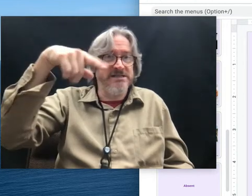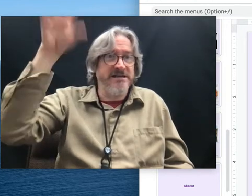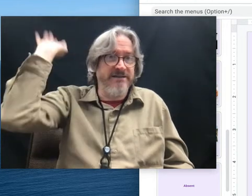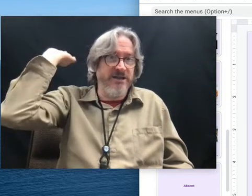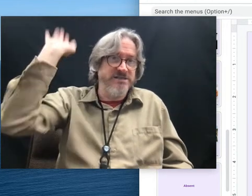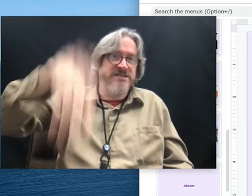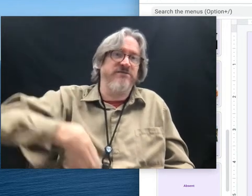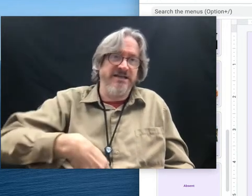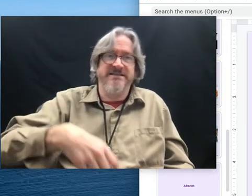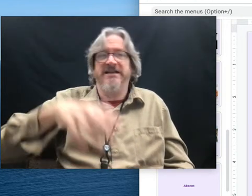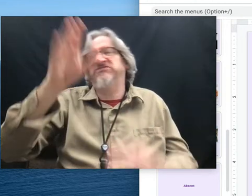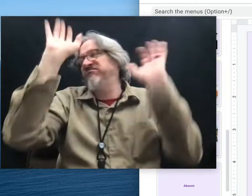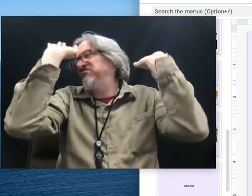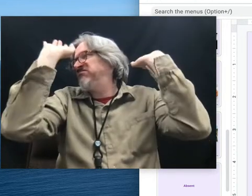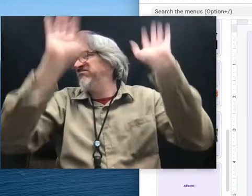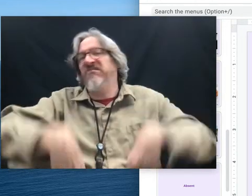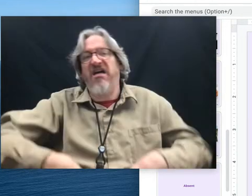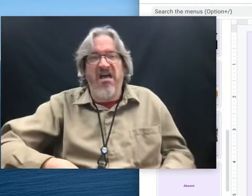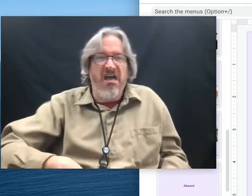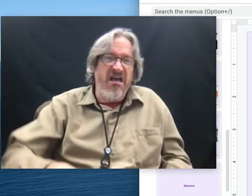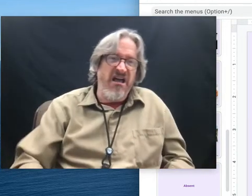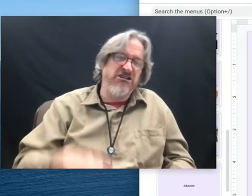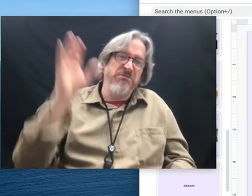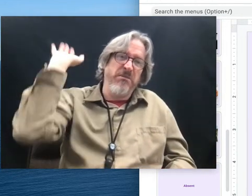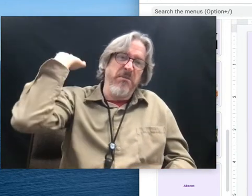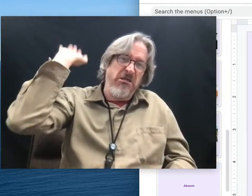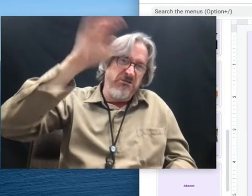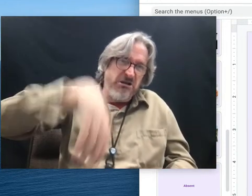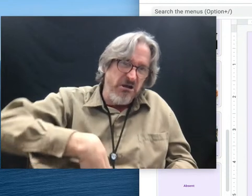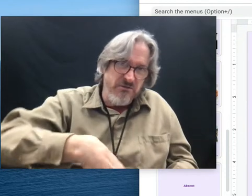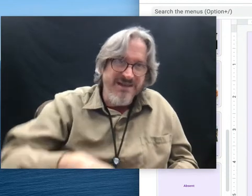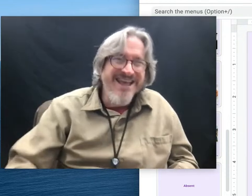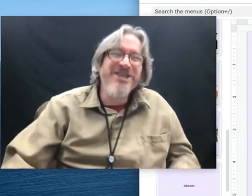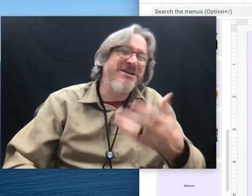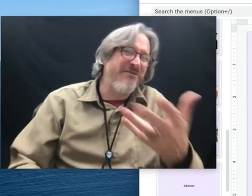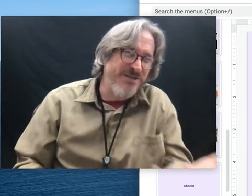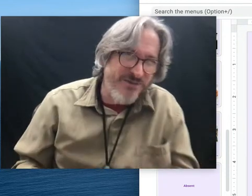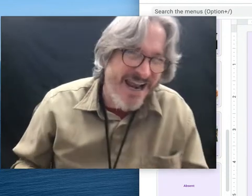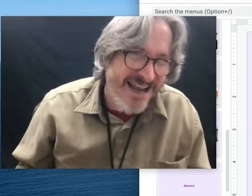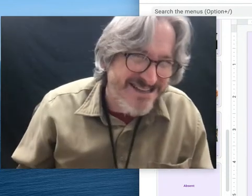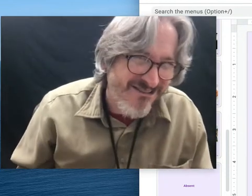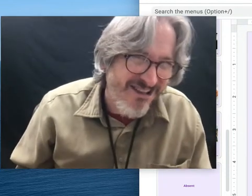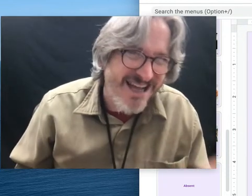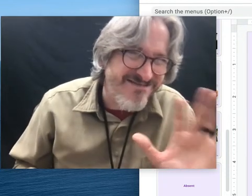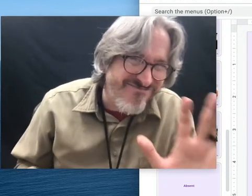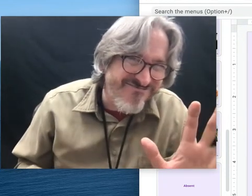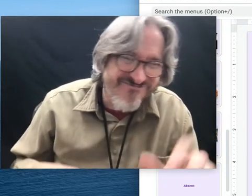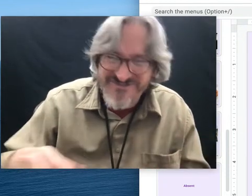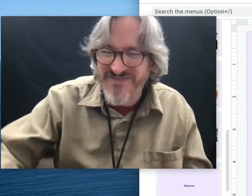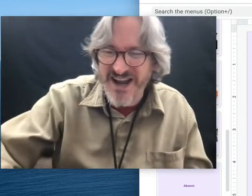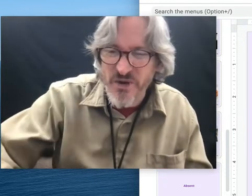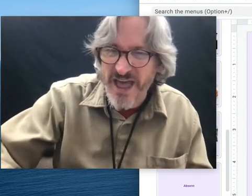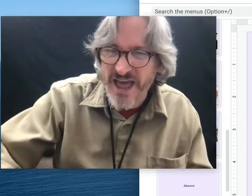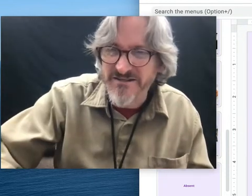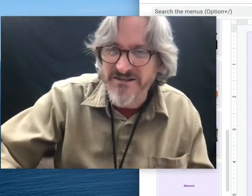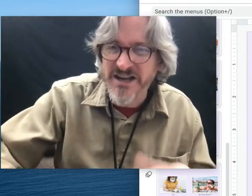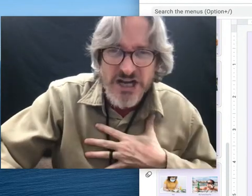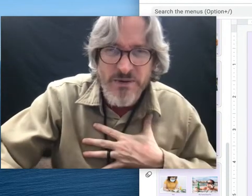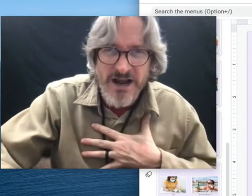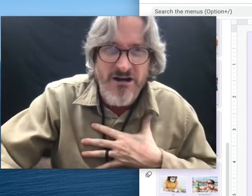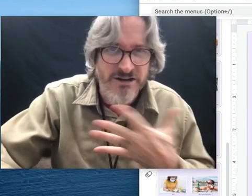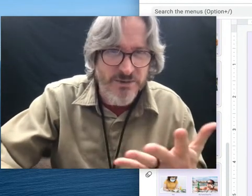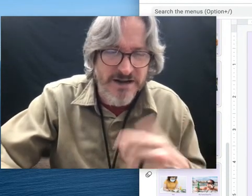What's the sign they use this for, like ditch? I couldn't be bothered to go. You would never do that with an ASL class. I know that.